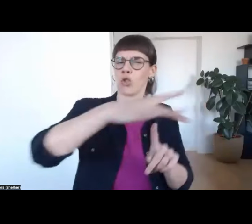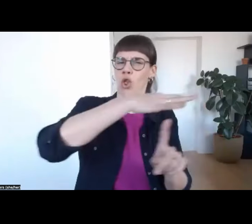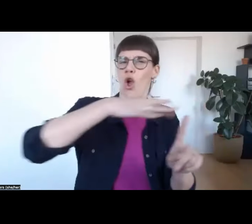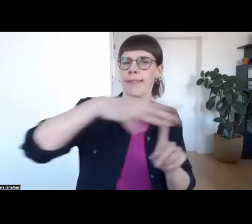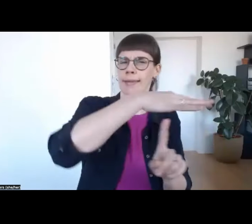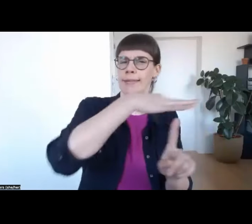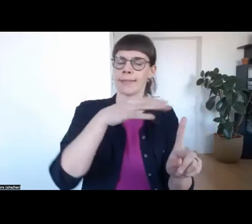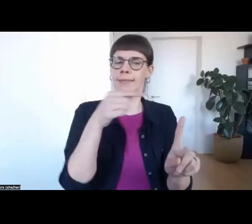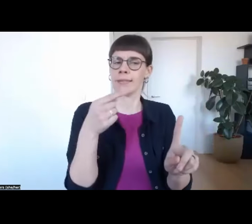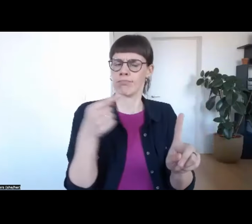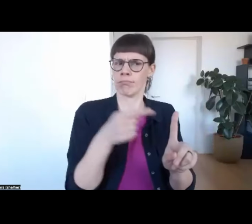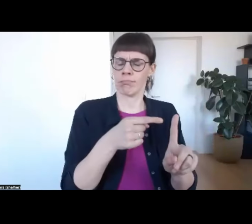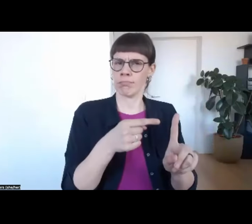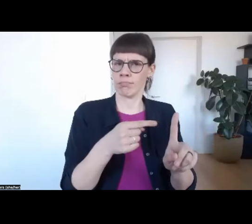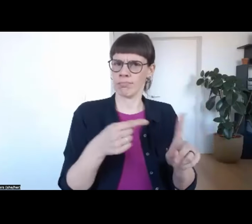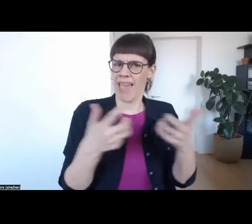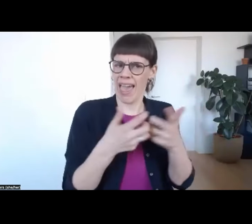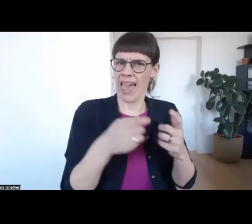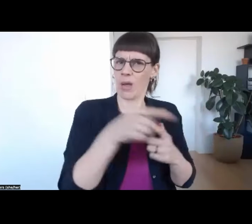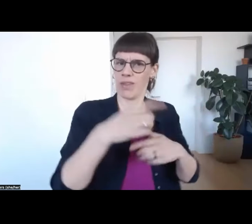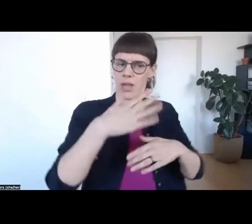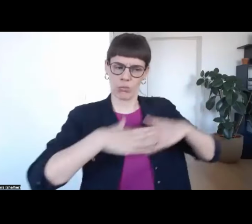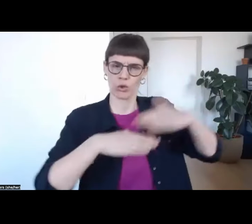interpreters in international settings.